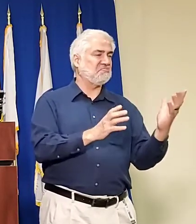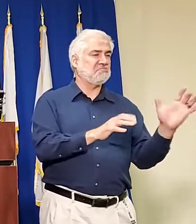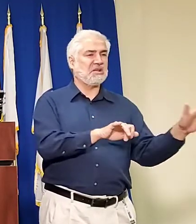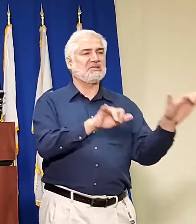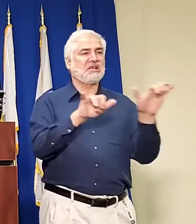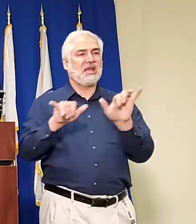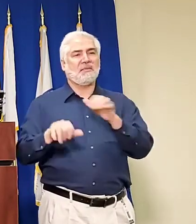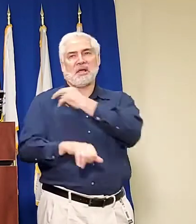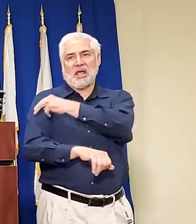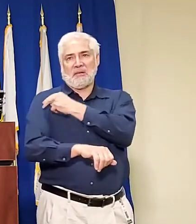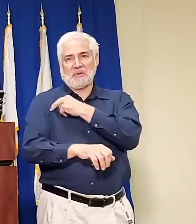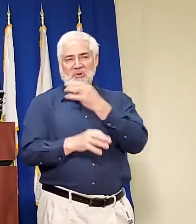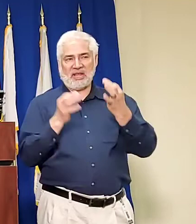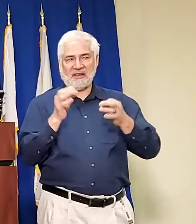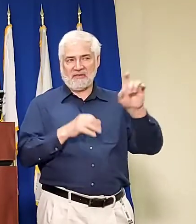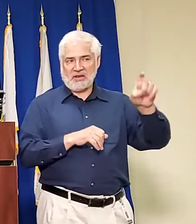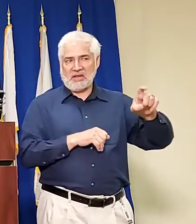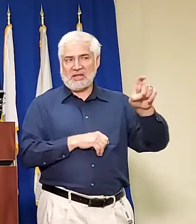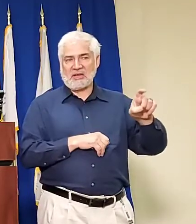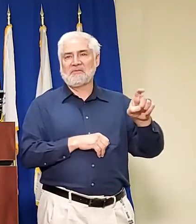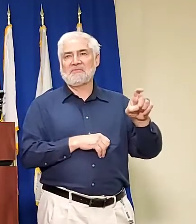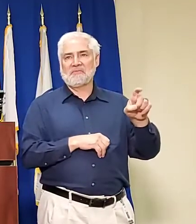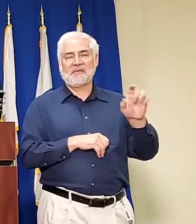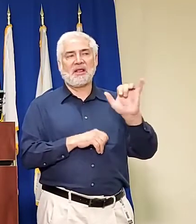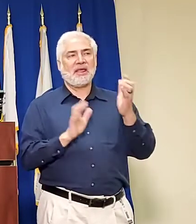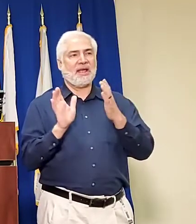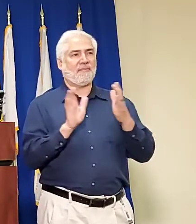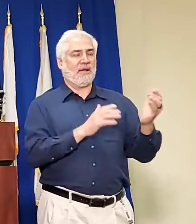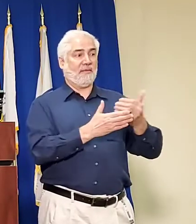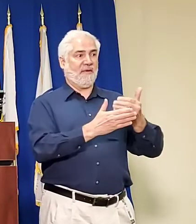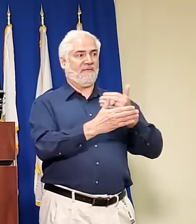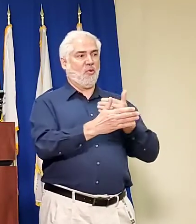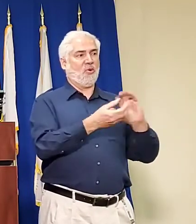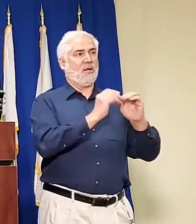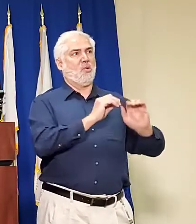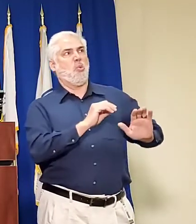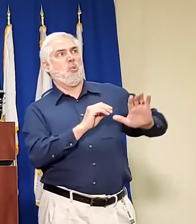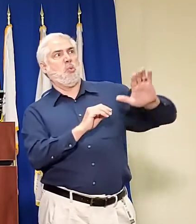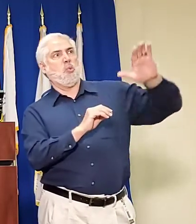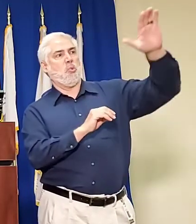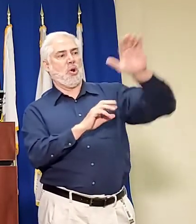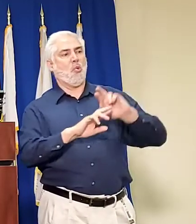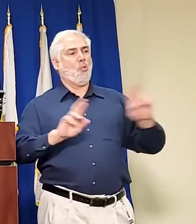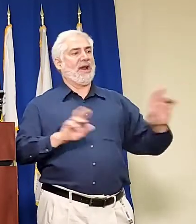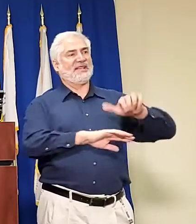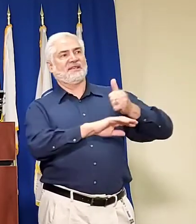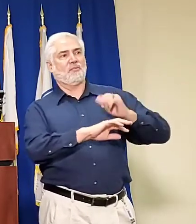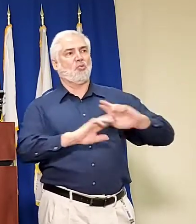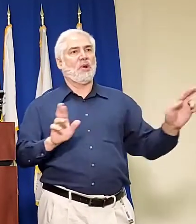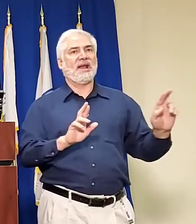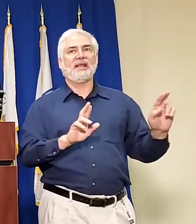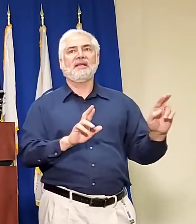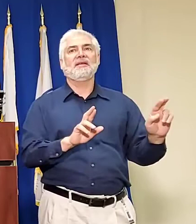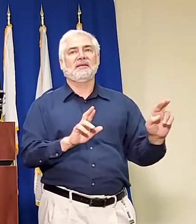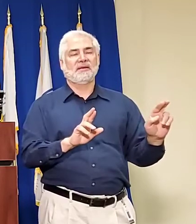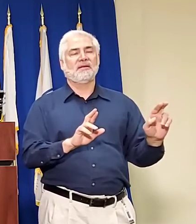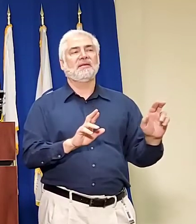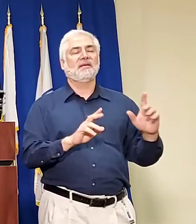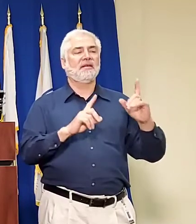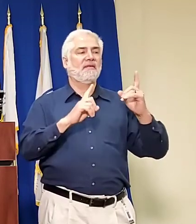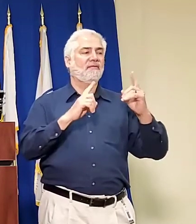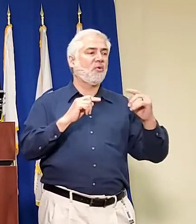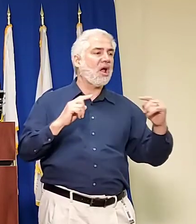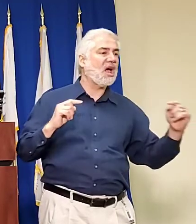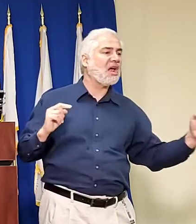the event that it's needed, and it's better to have that planned before the surge and ready to go. And so there's a variety of